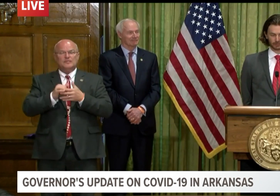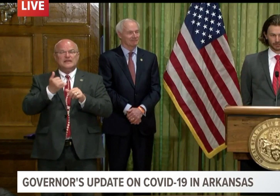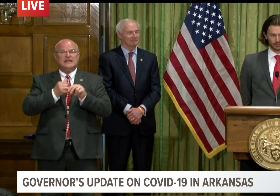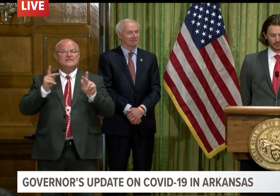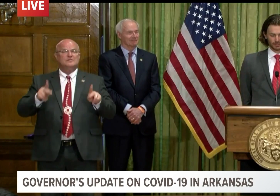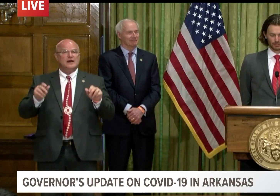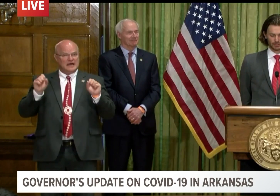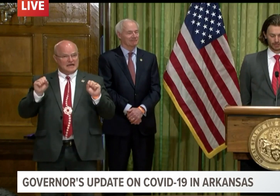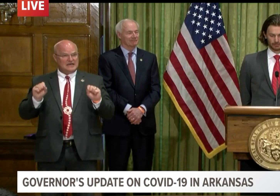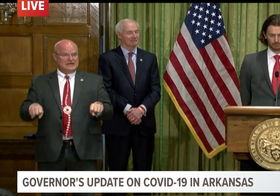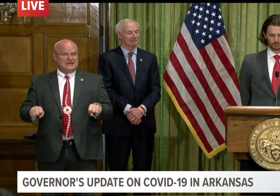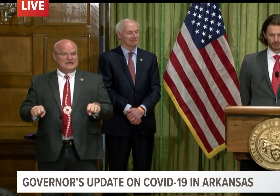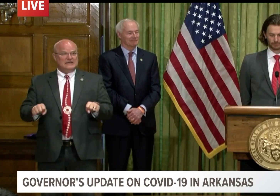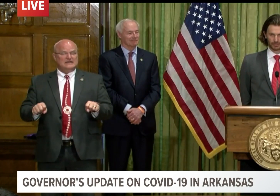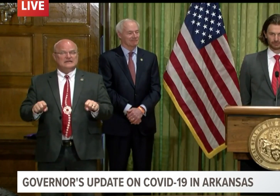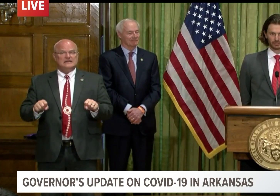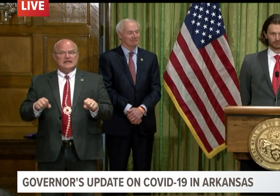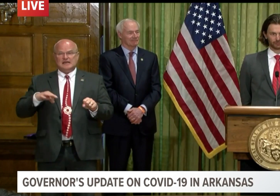everybody can